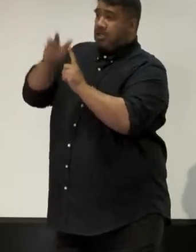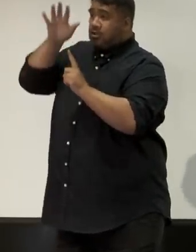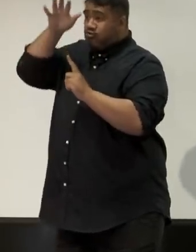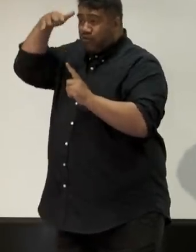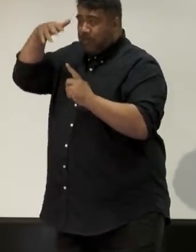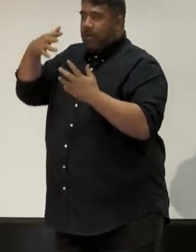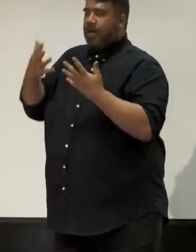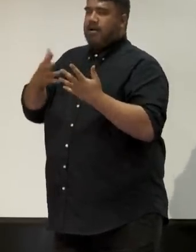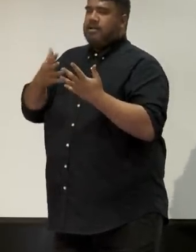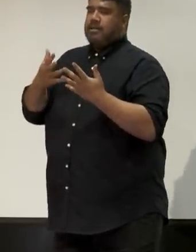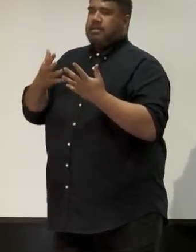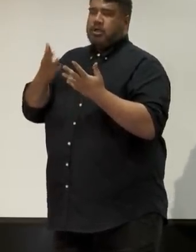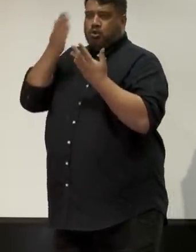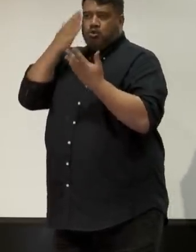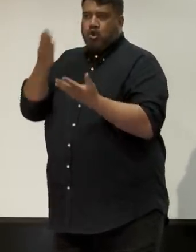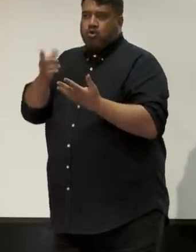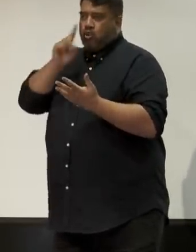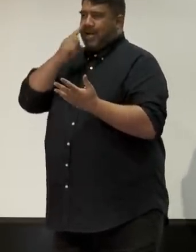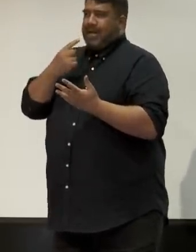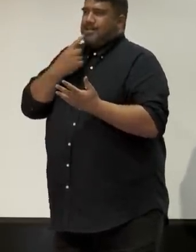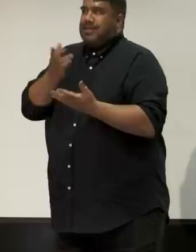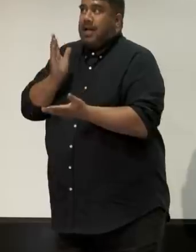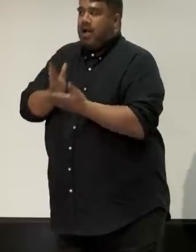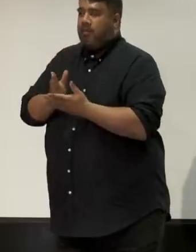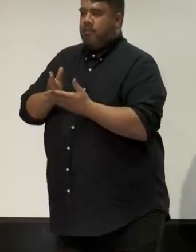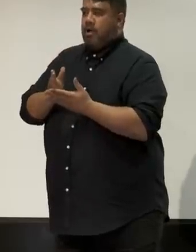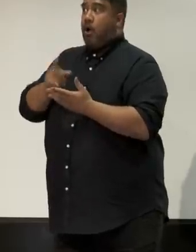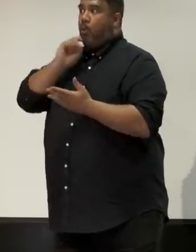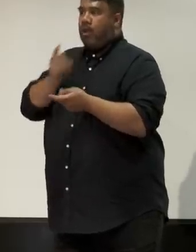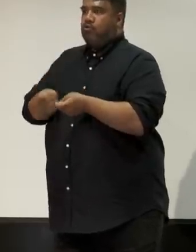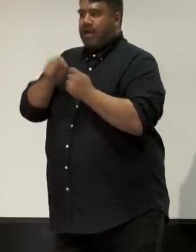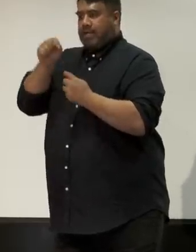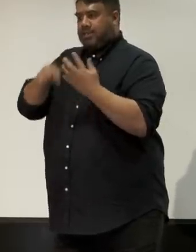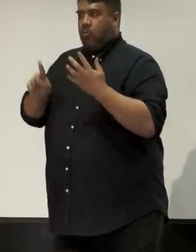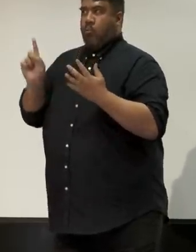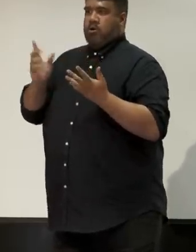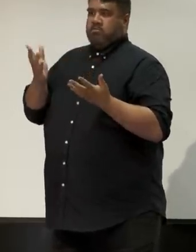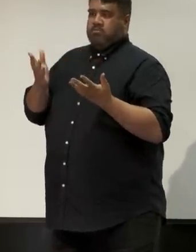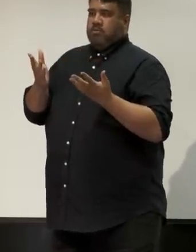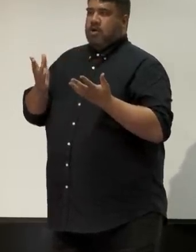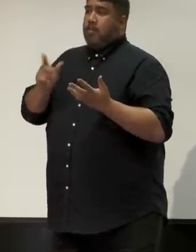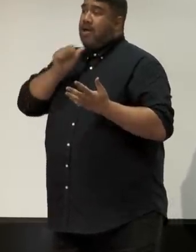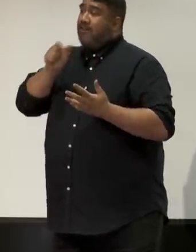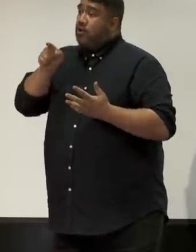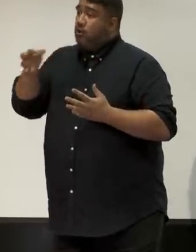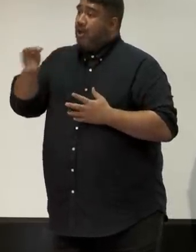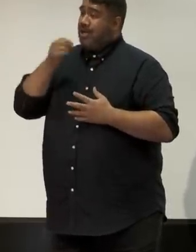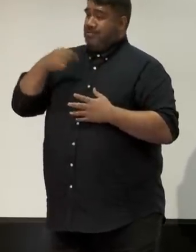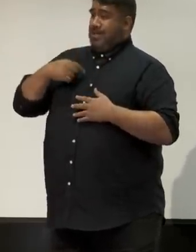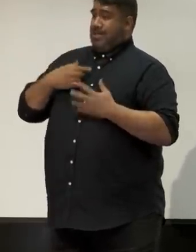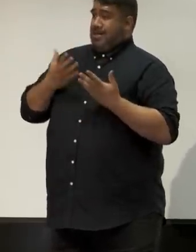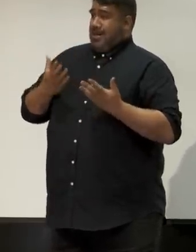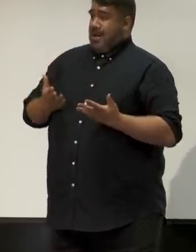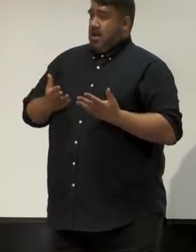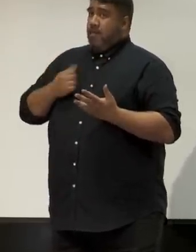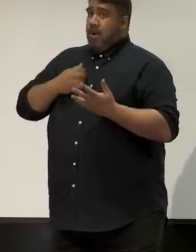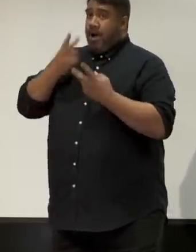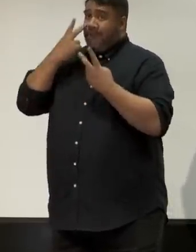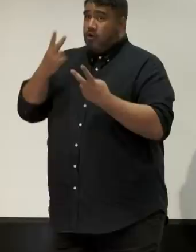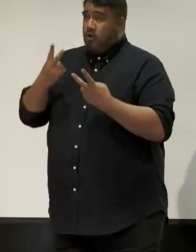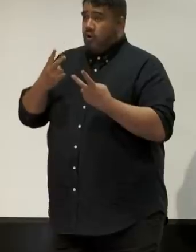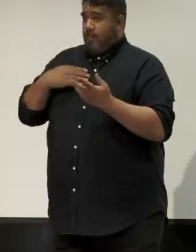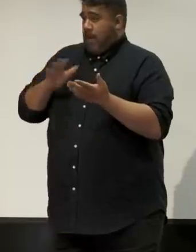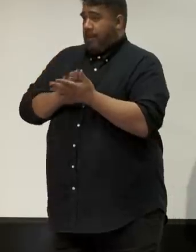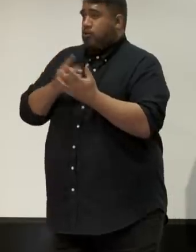kinds of nature of the things that I would discuss with him. But if you ask me now for a view on what I've seen, I have shared it and I will very openly share